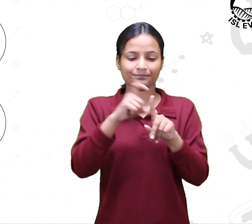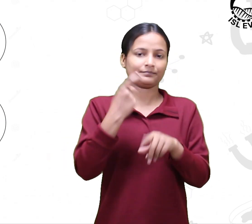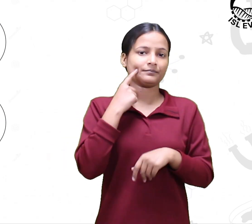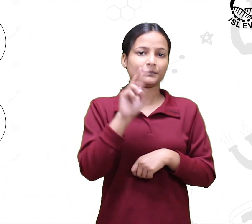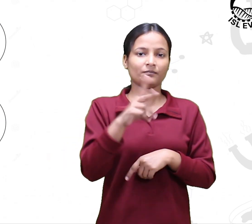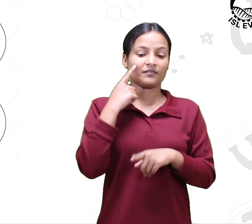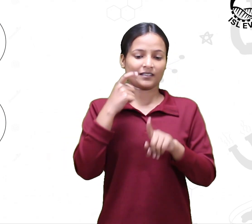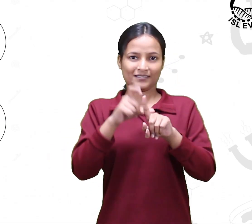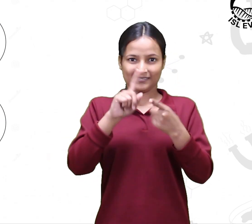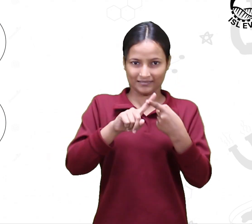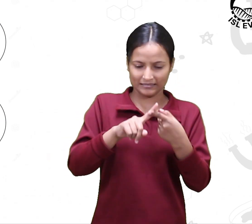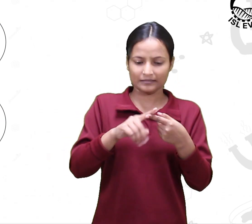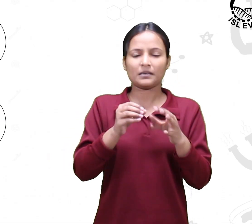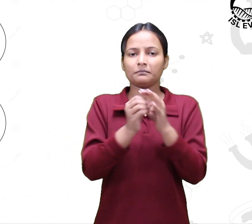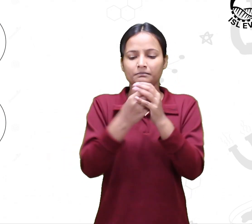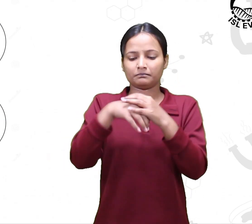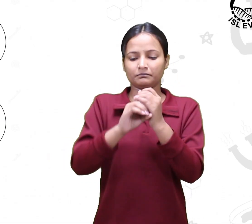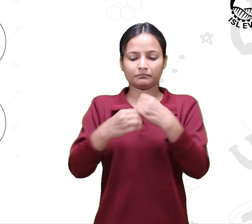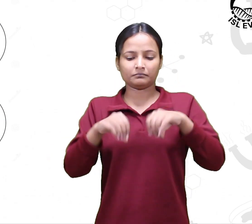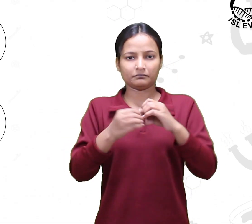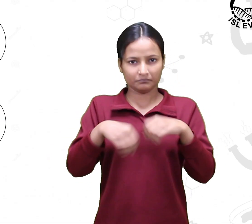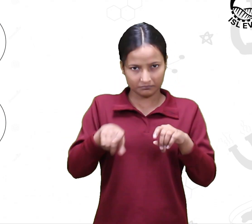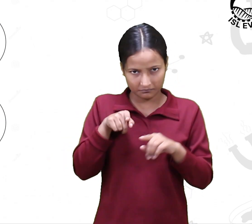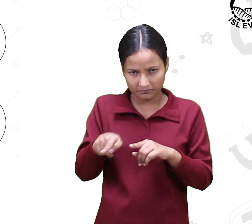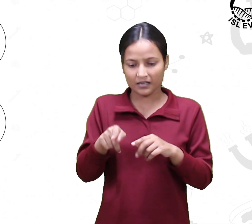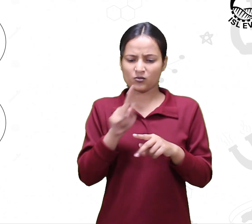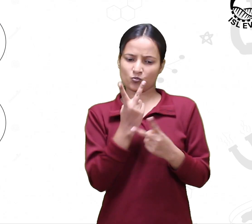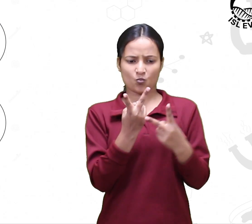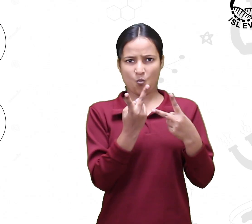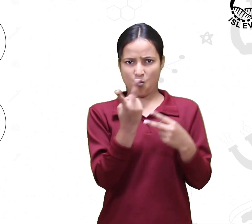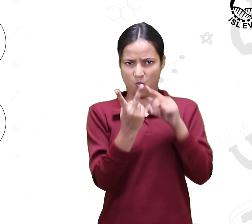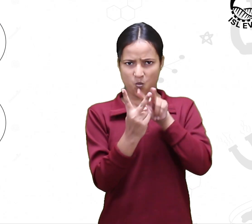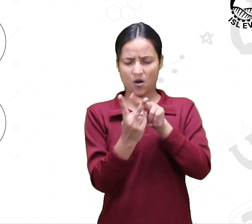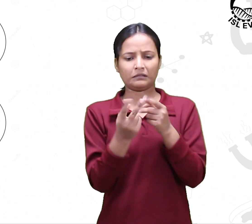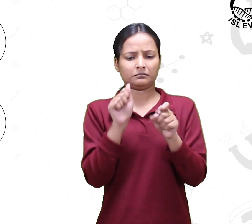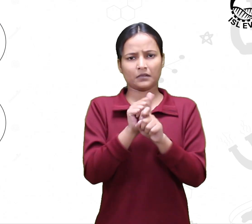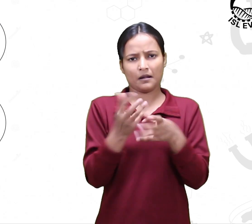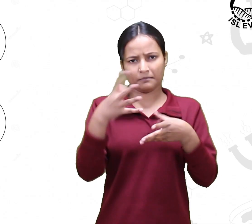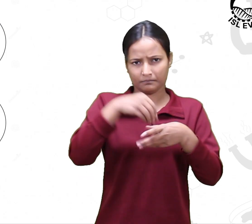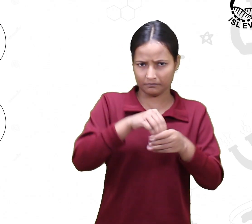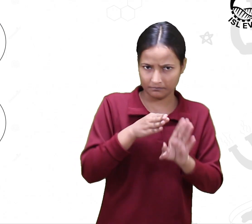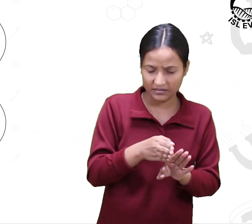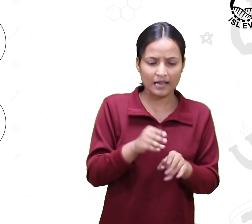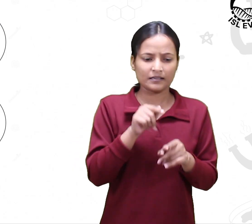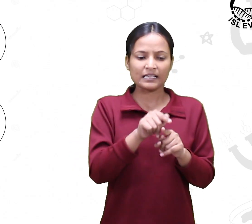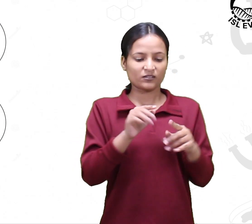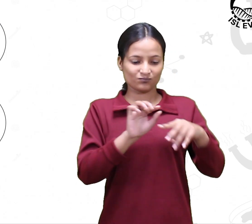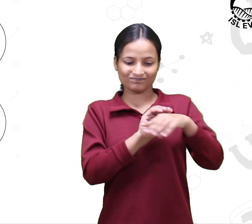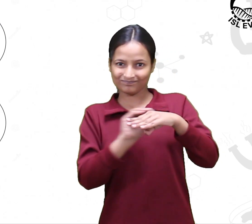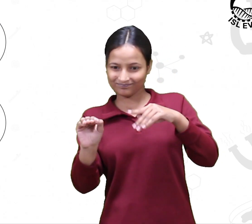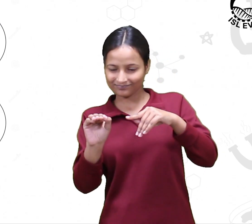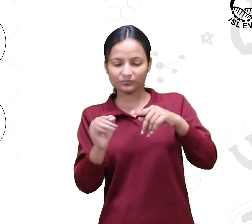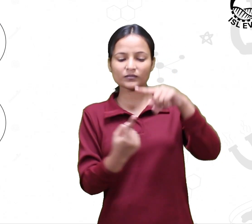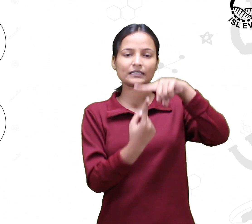healthy tissues, therefore, what you have is that the organ or tissue remains stable, by which I mean